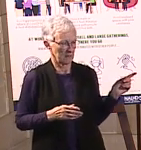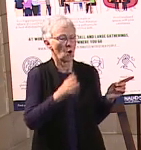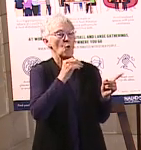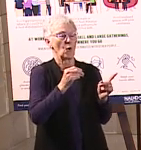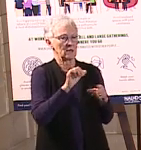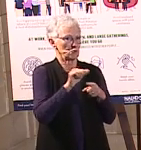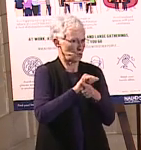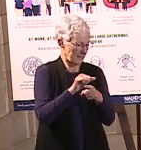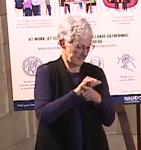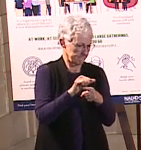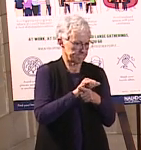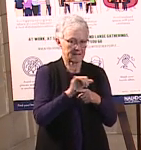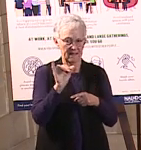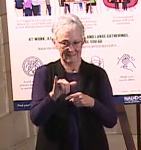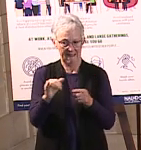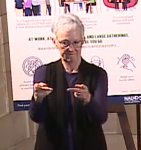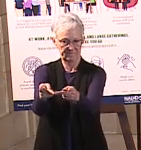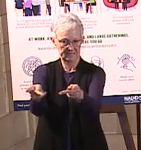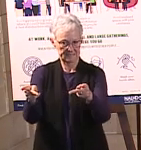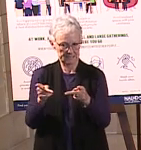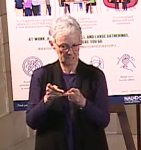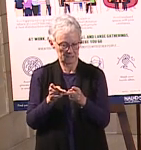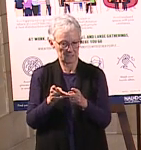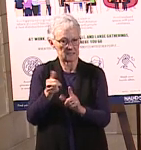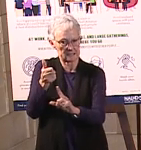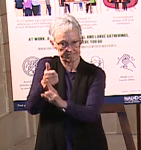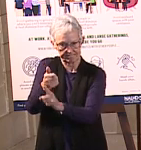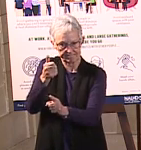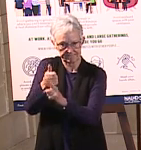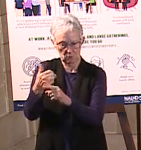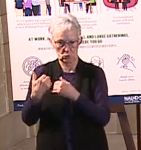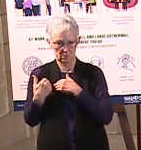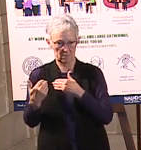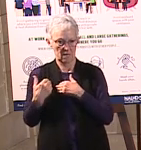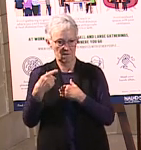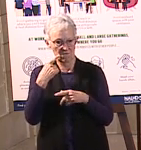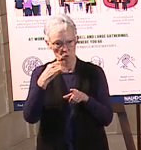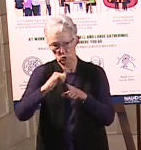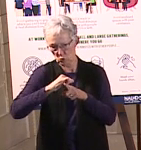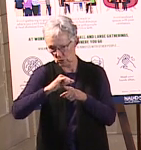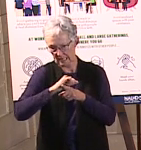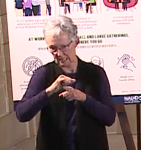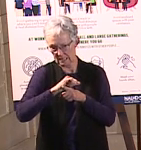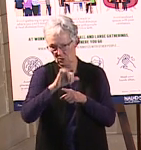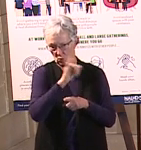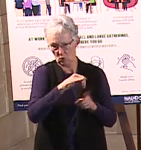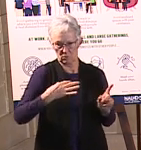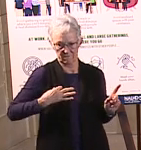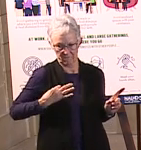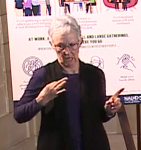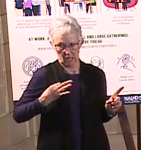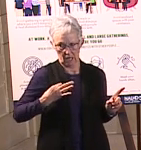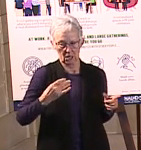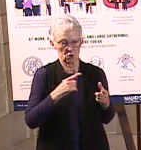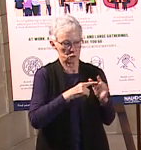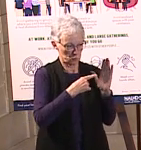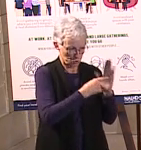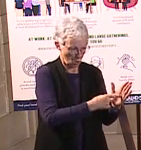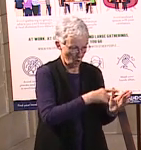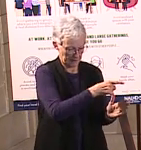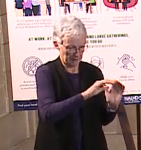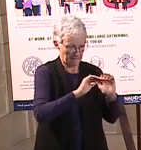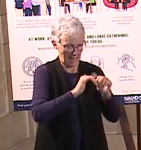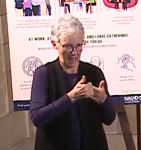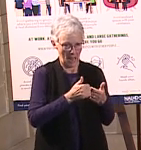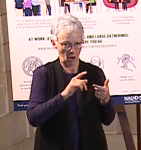would, or excuse me, the facility and their staff would be responsible for training those individuals to show them how to properly